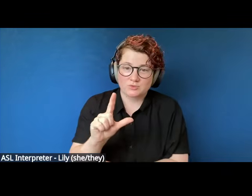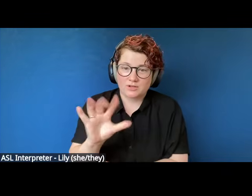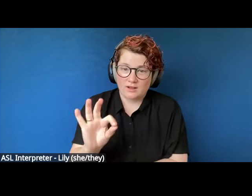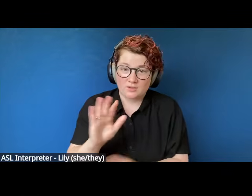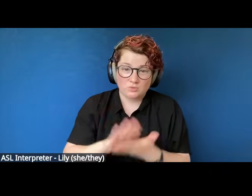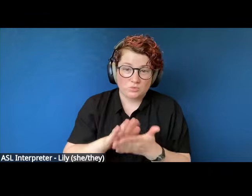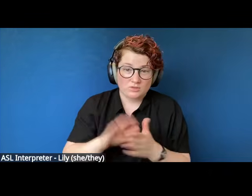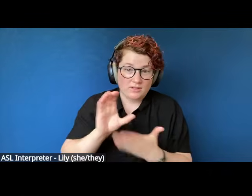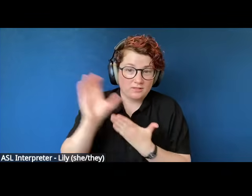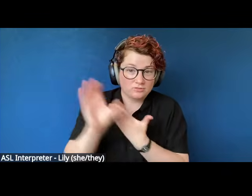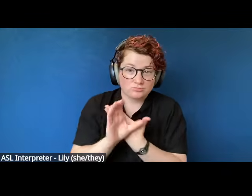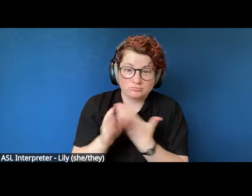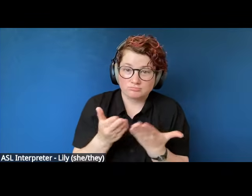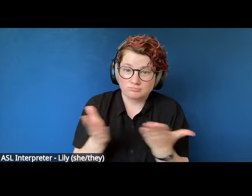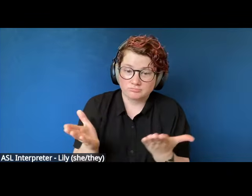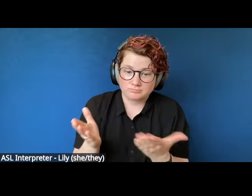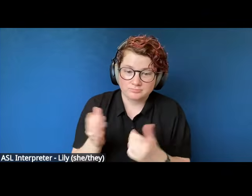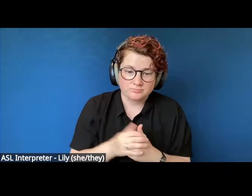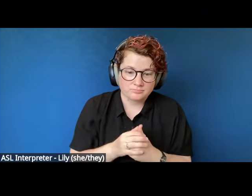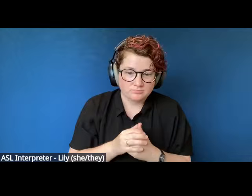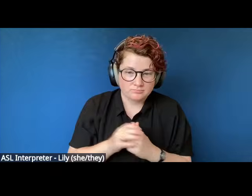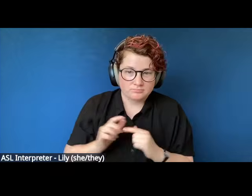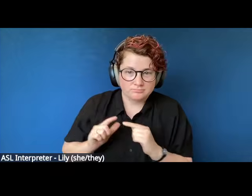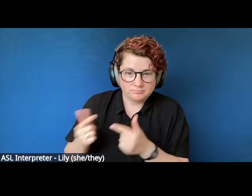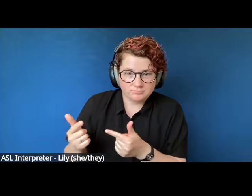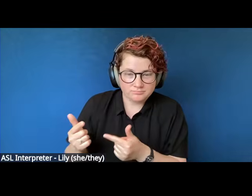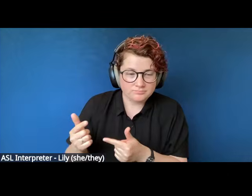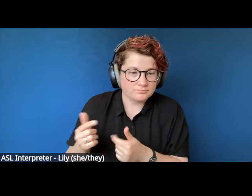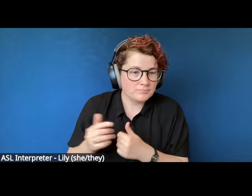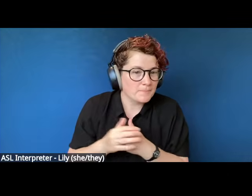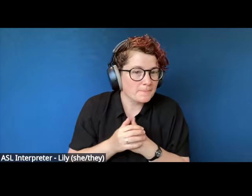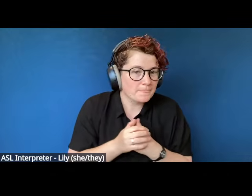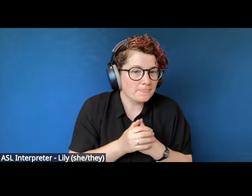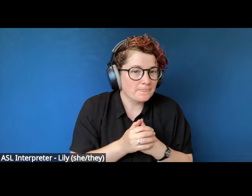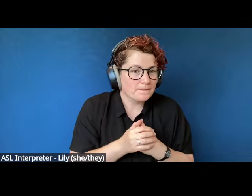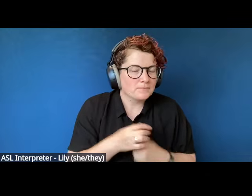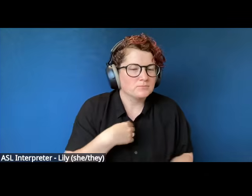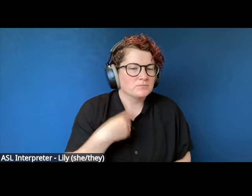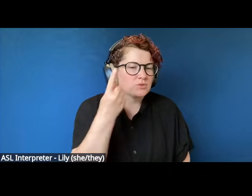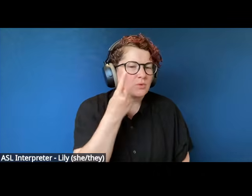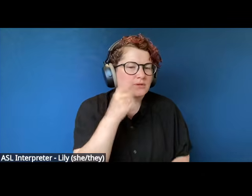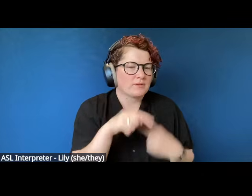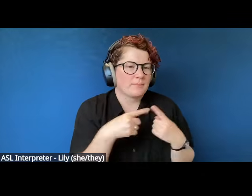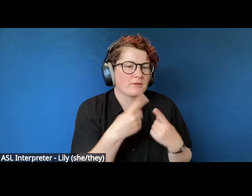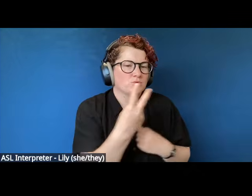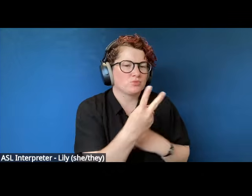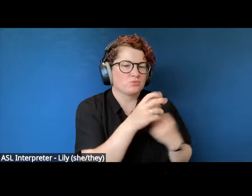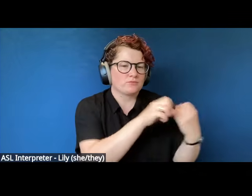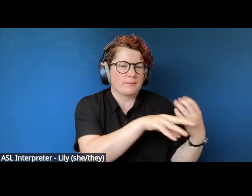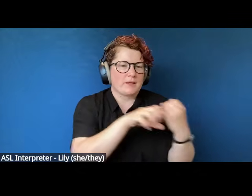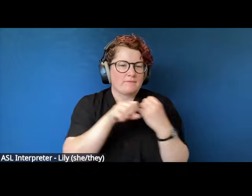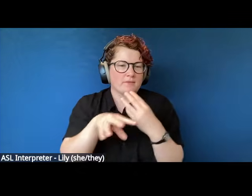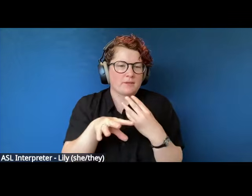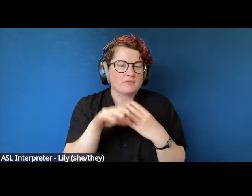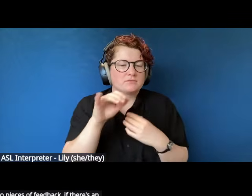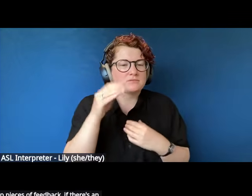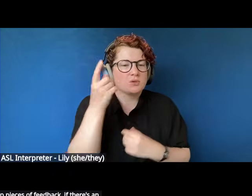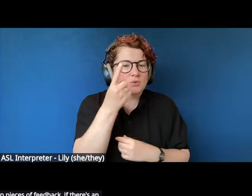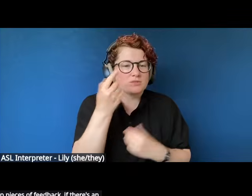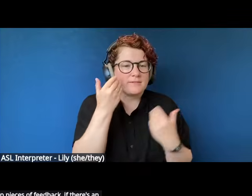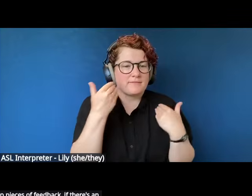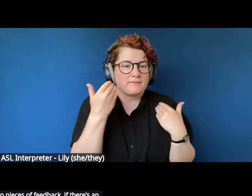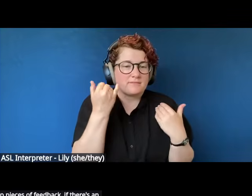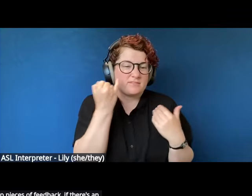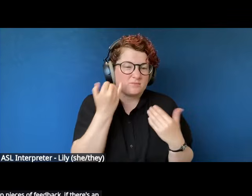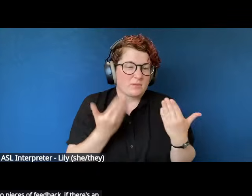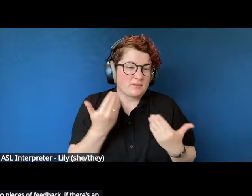Yeah, Trustee Kwan, go ahead. Yeah, I was just wondering the two pieces of feedback, if there's an opportunity, maybe not, you